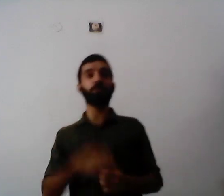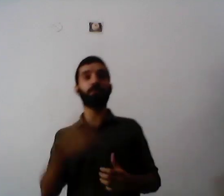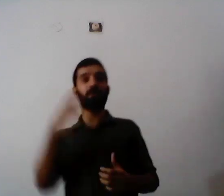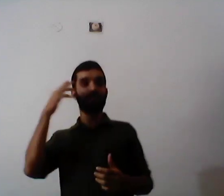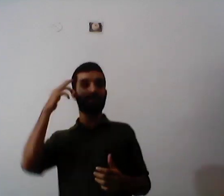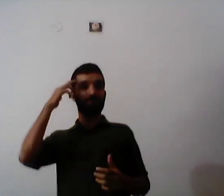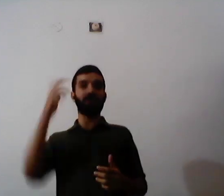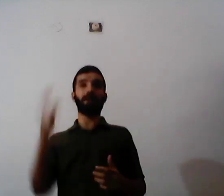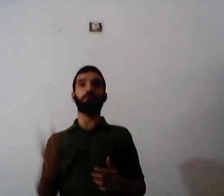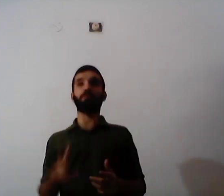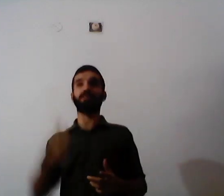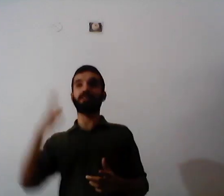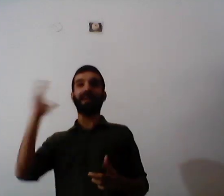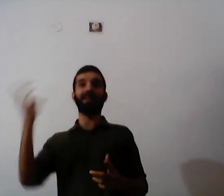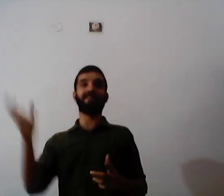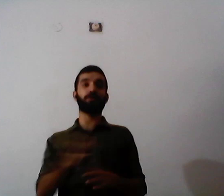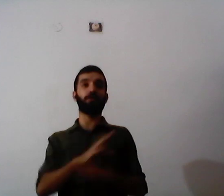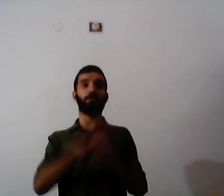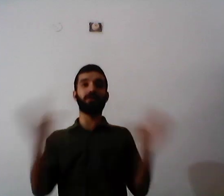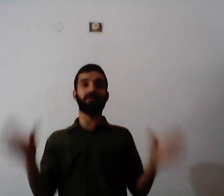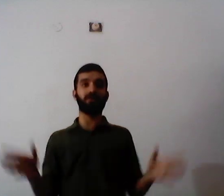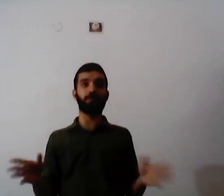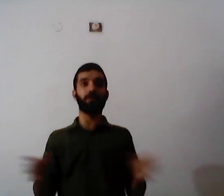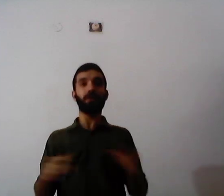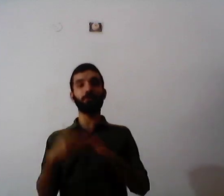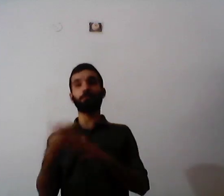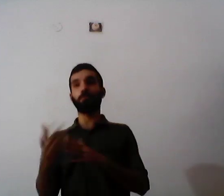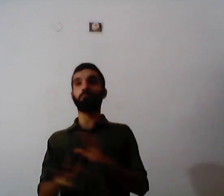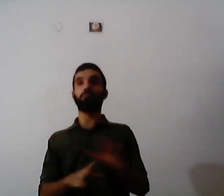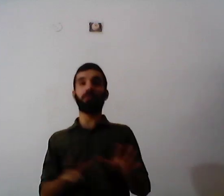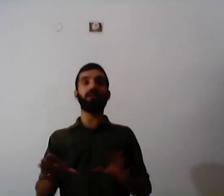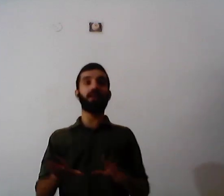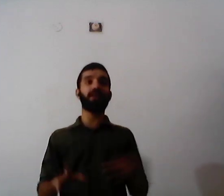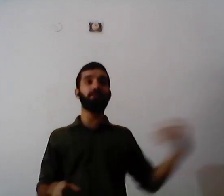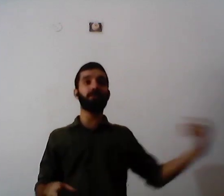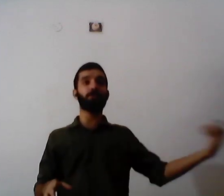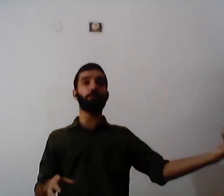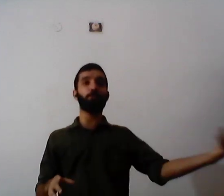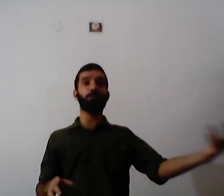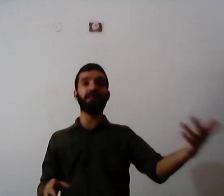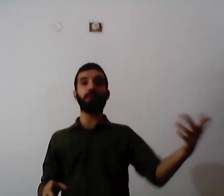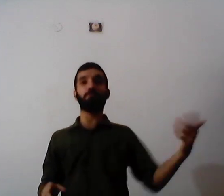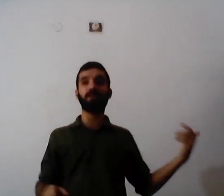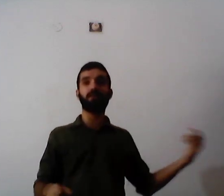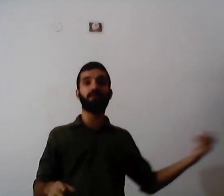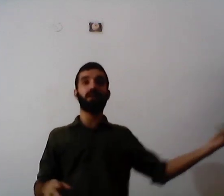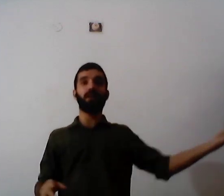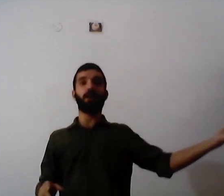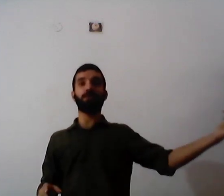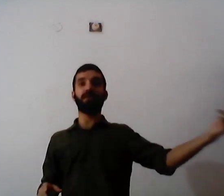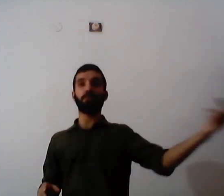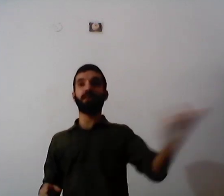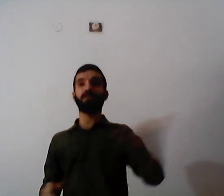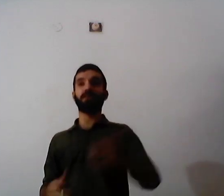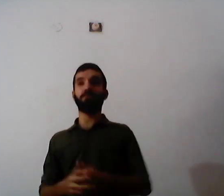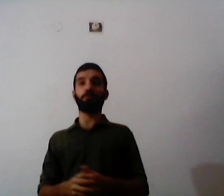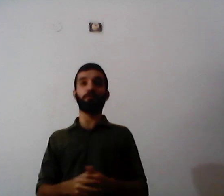gonna think about this Henry's law, all this stuff. So at that time, just go to the temperature, how the temperature